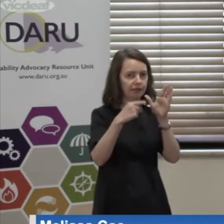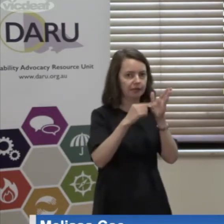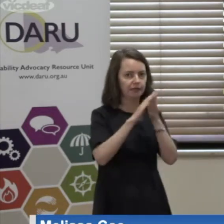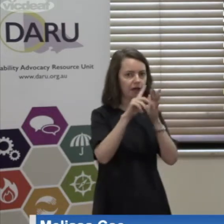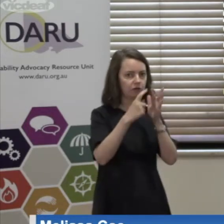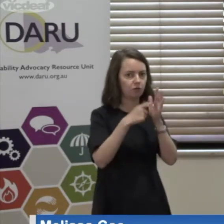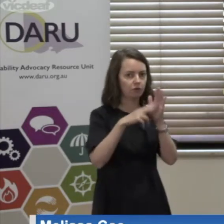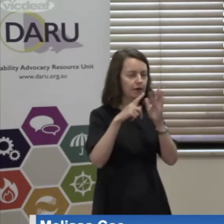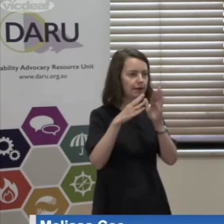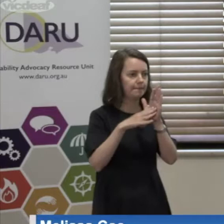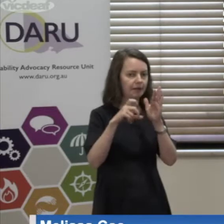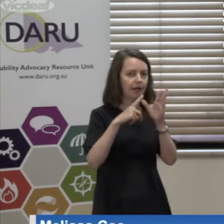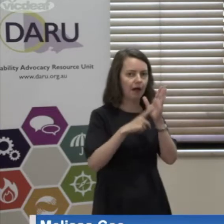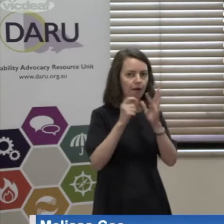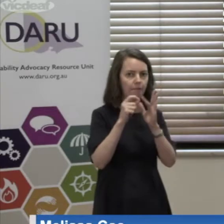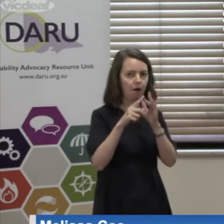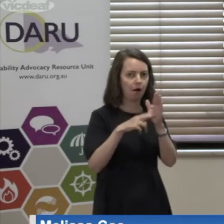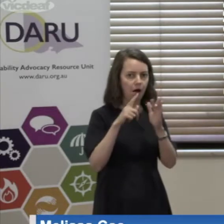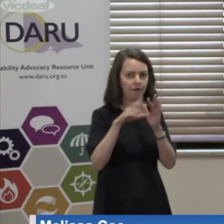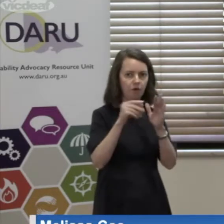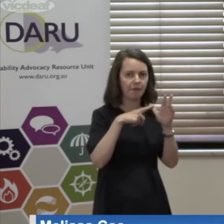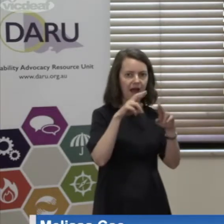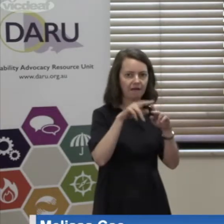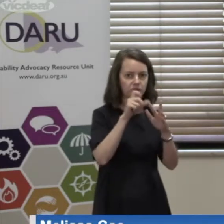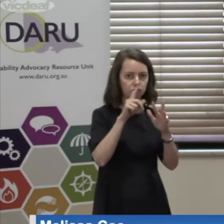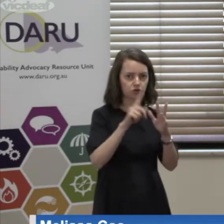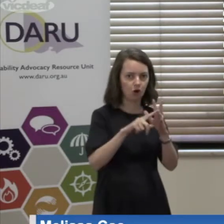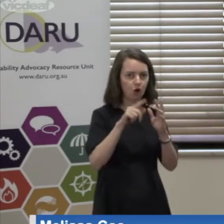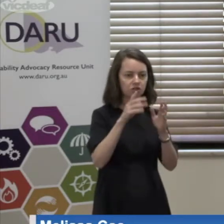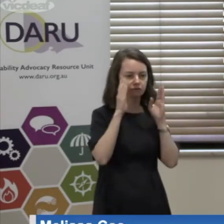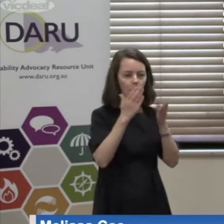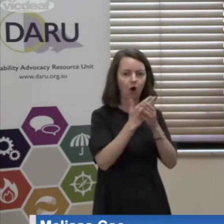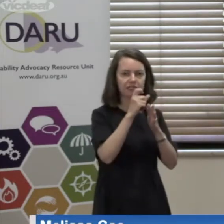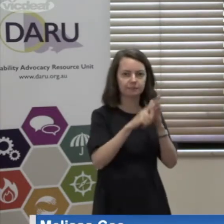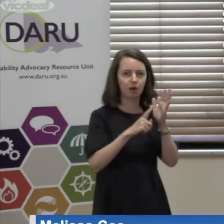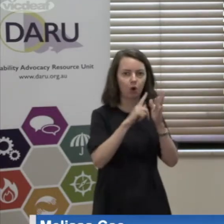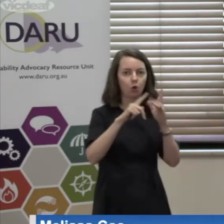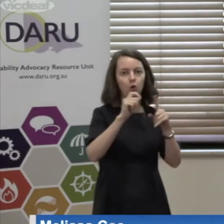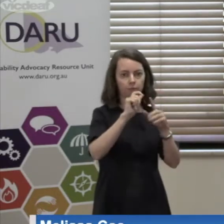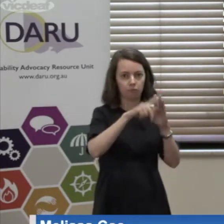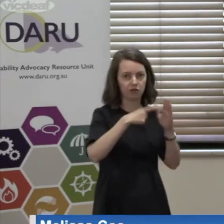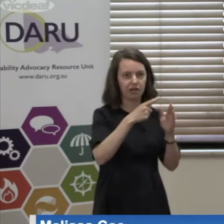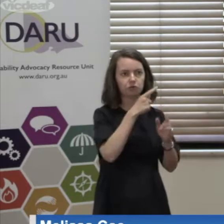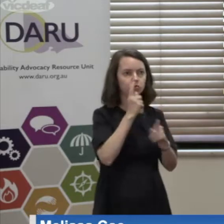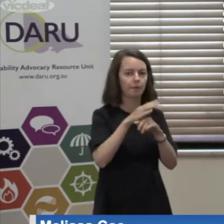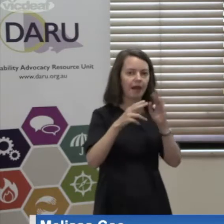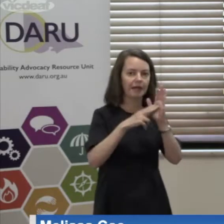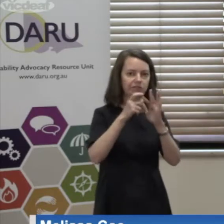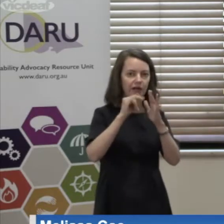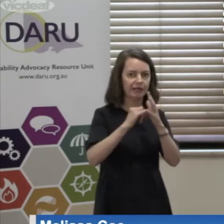from AFDO. She's the manager of the Disability Loop Project, and she will be talking about some NDIS readiness stuff.